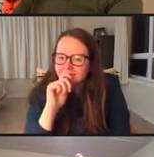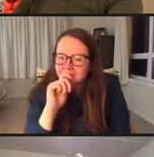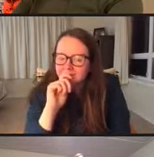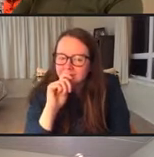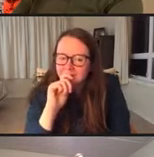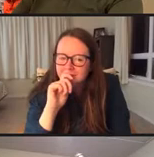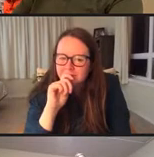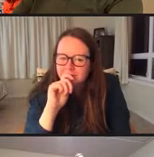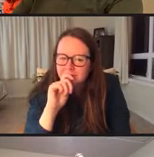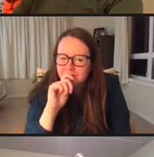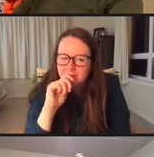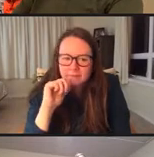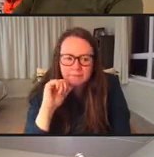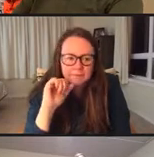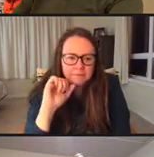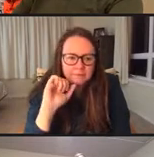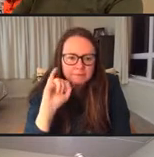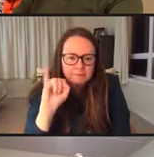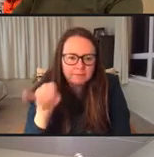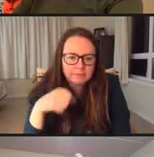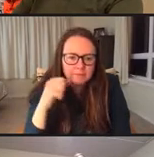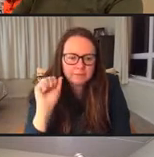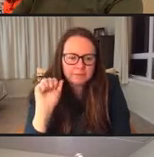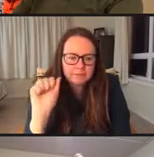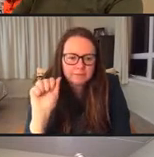for the first one, and I'm quite